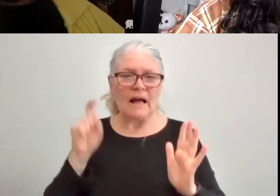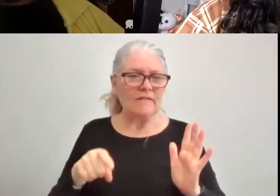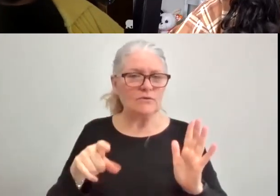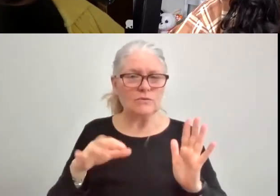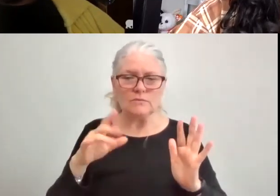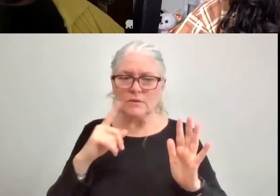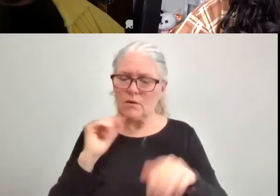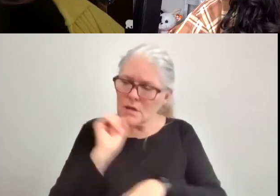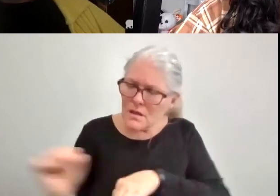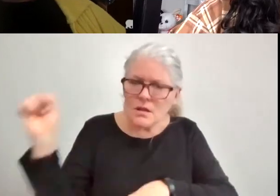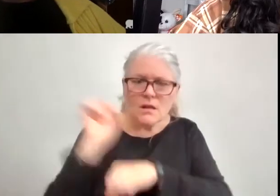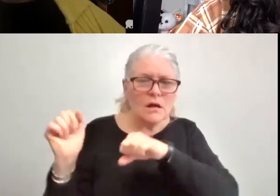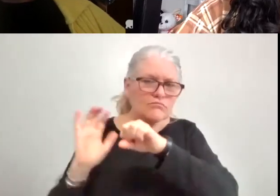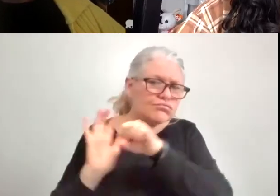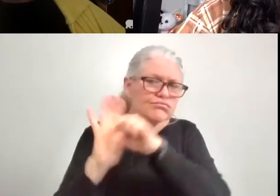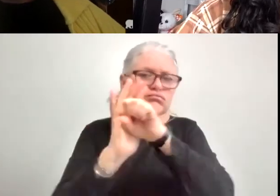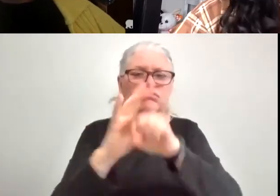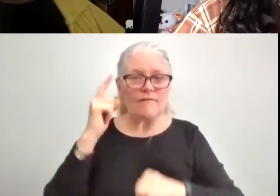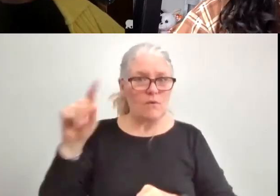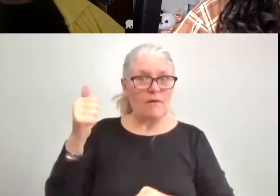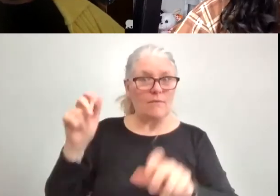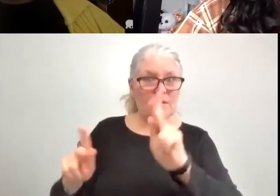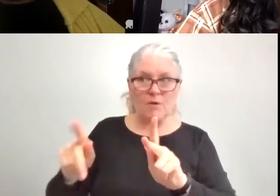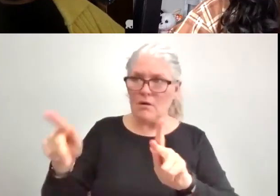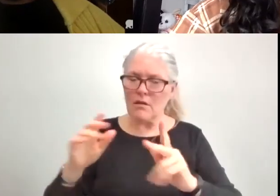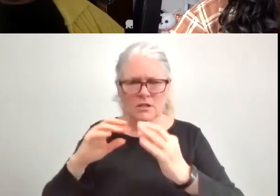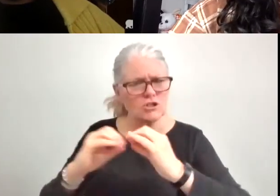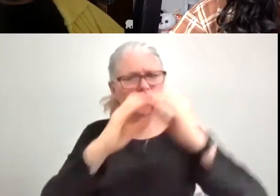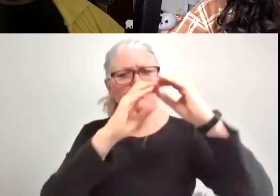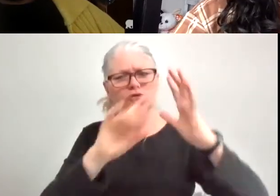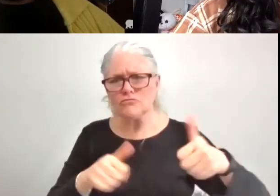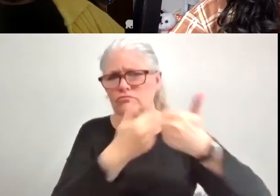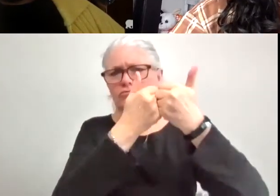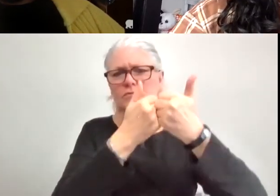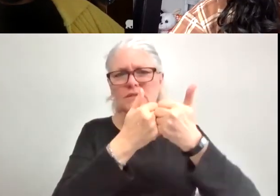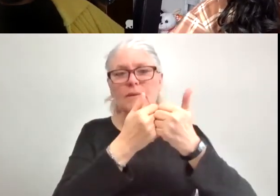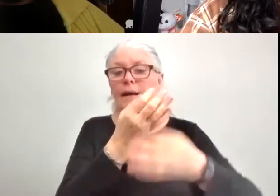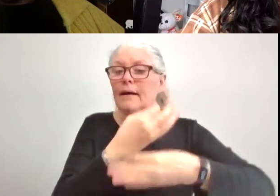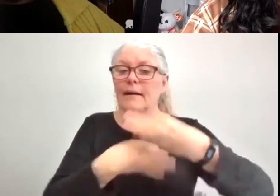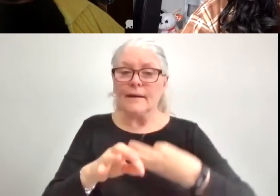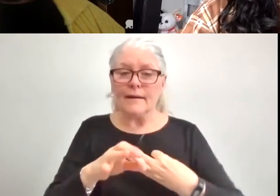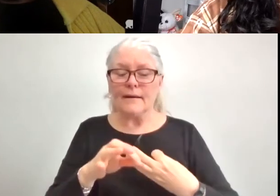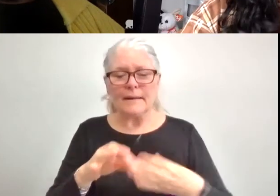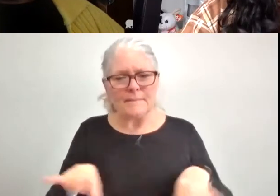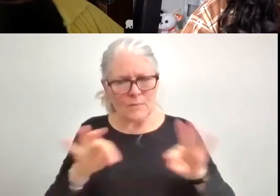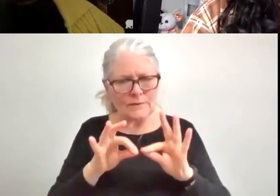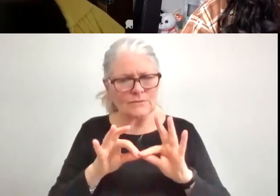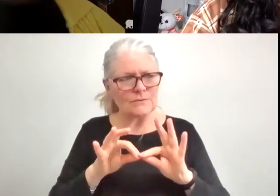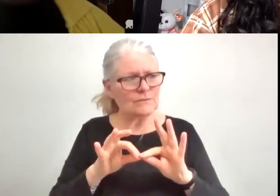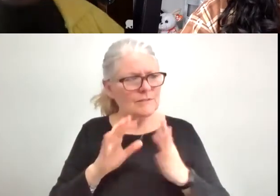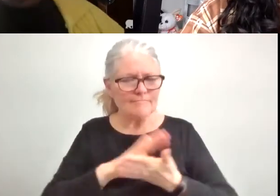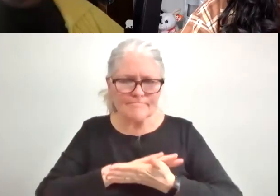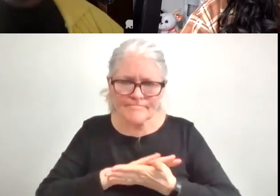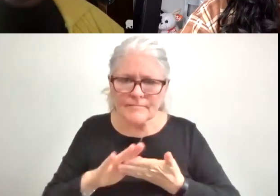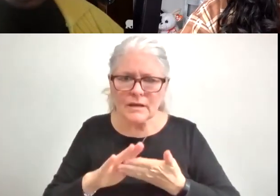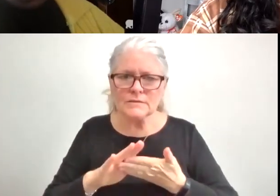coals for other people. Rather than being kinder and doing more to understand myself and how I fit into the